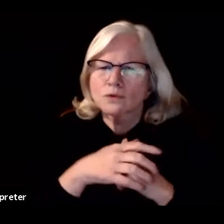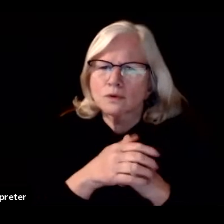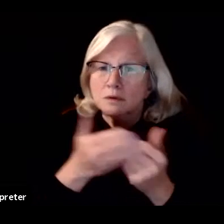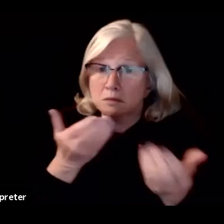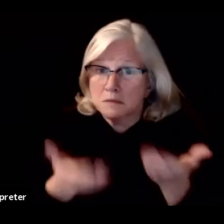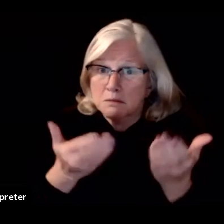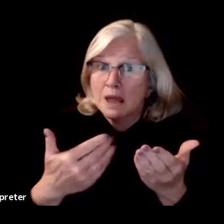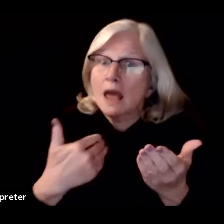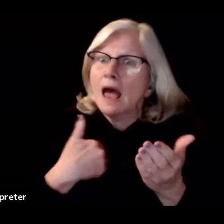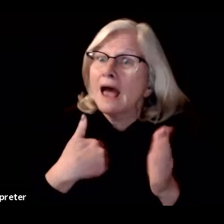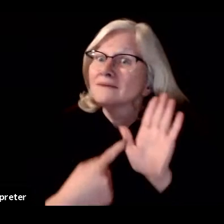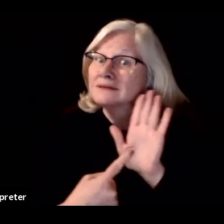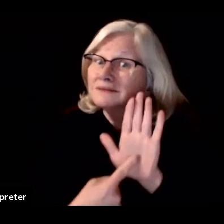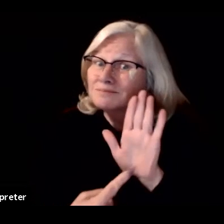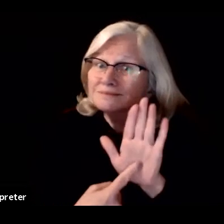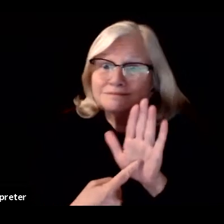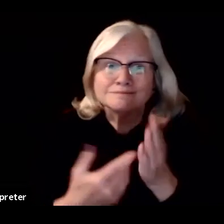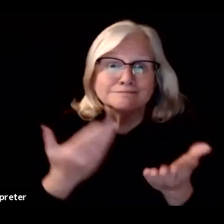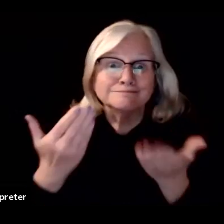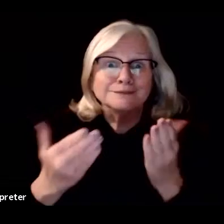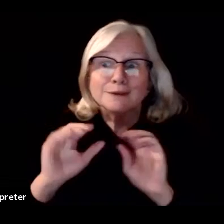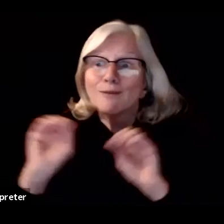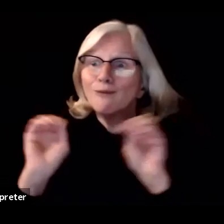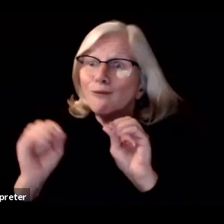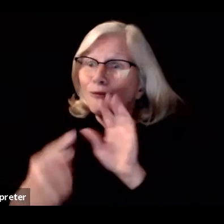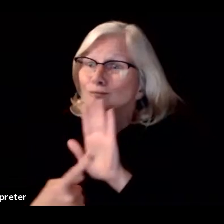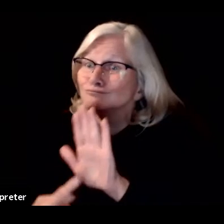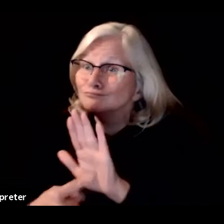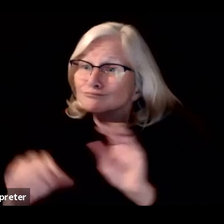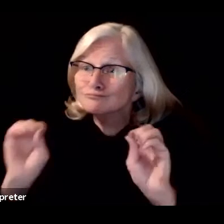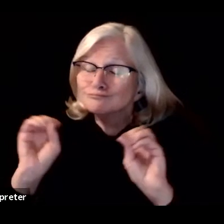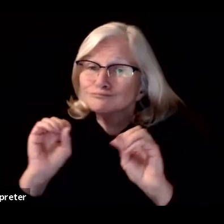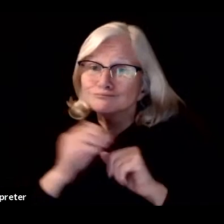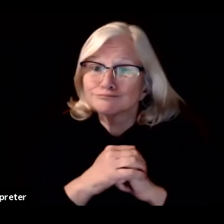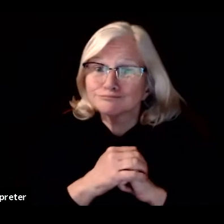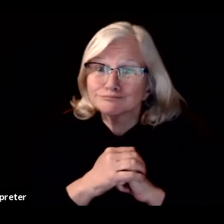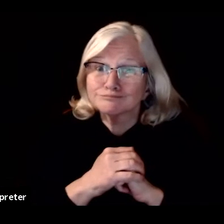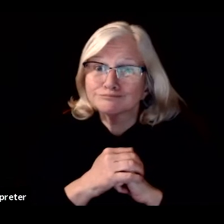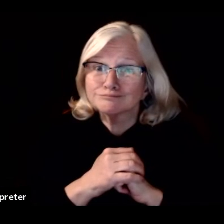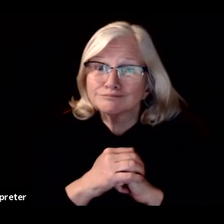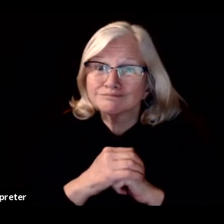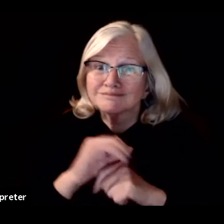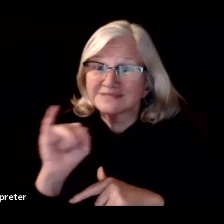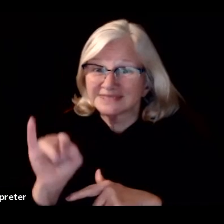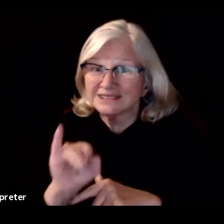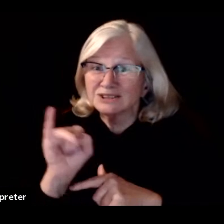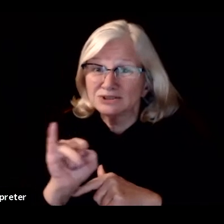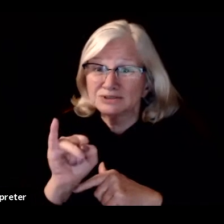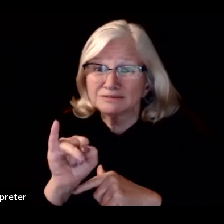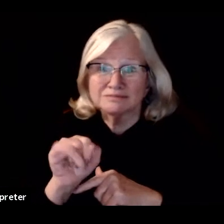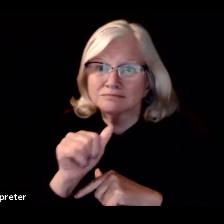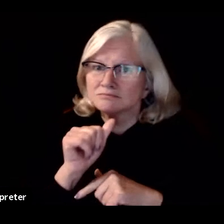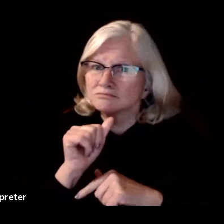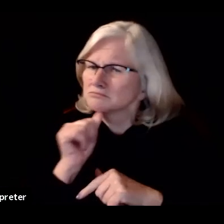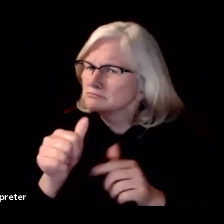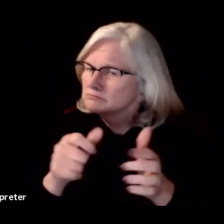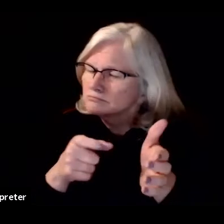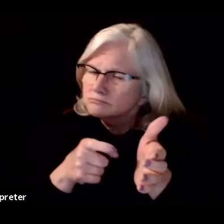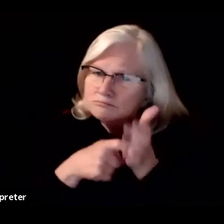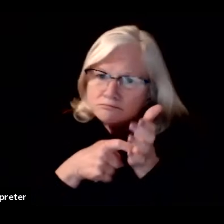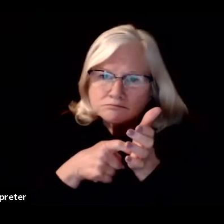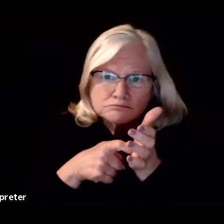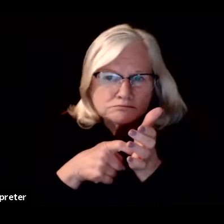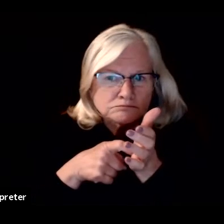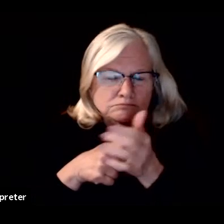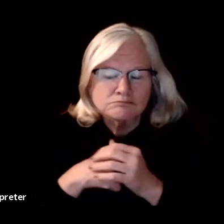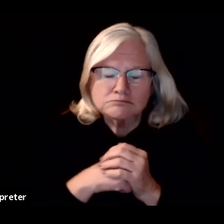barrier. And now, just recently, thousands of people in 24 of our counties and one of our sovereign tribal nations